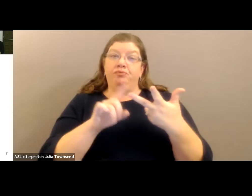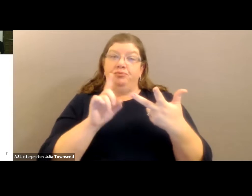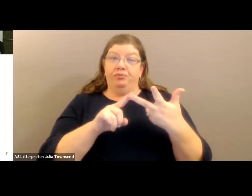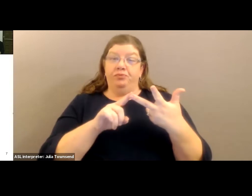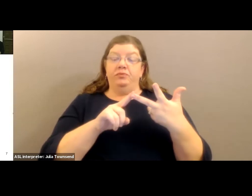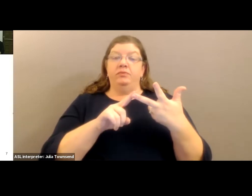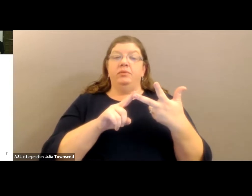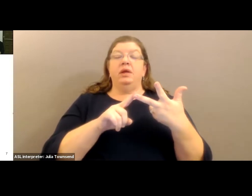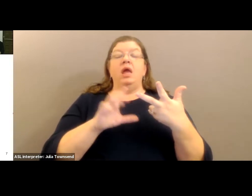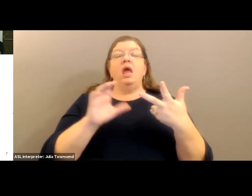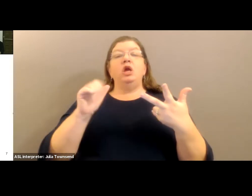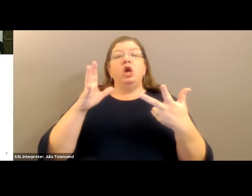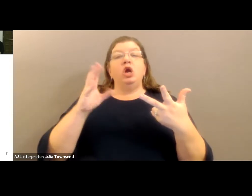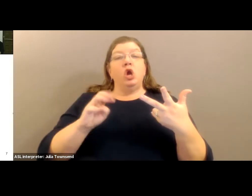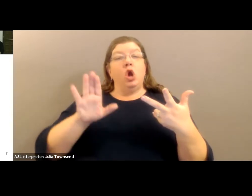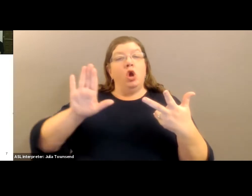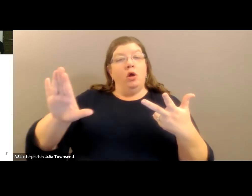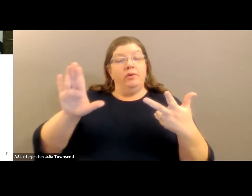really CALM's,